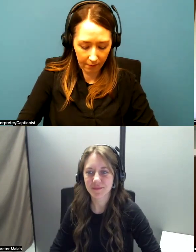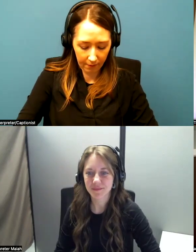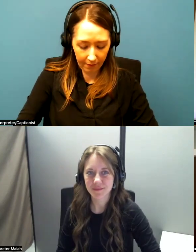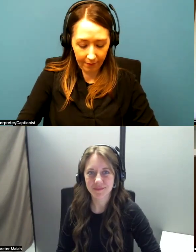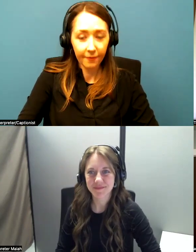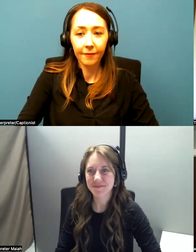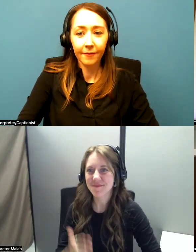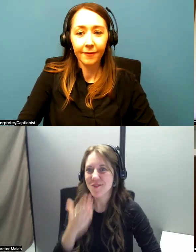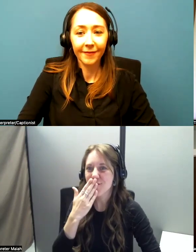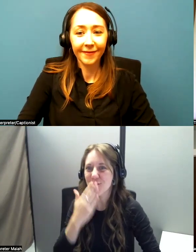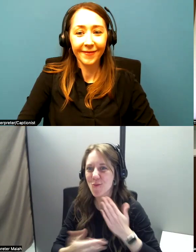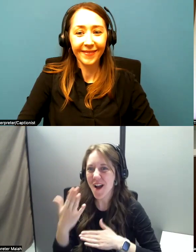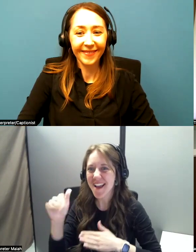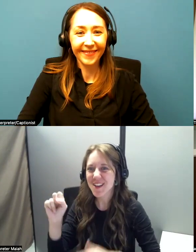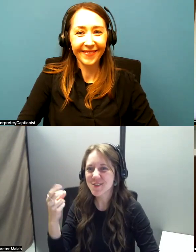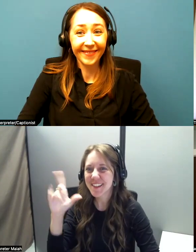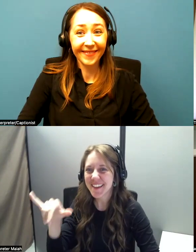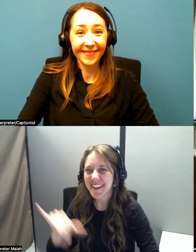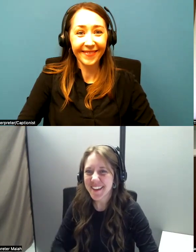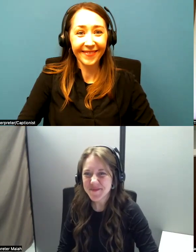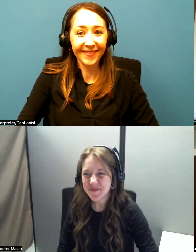Good morning, Ashley.